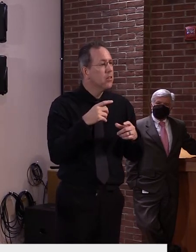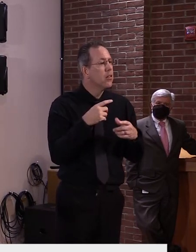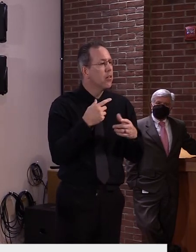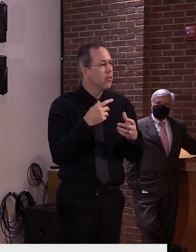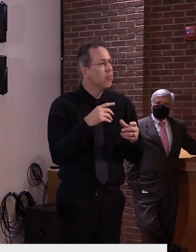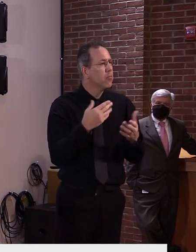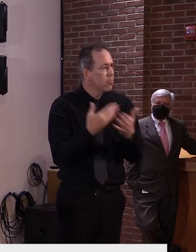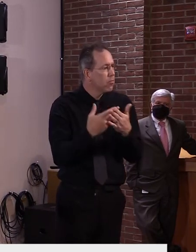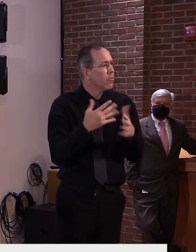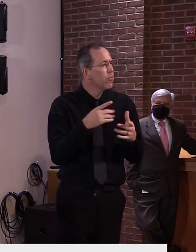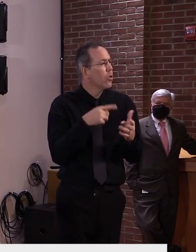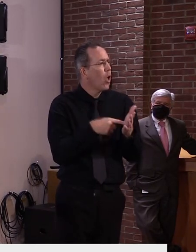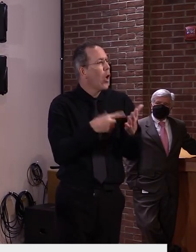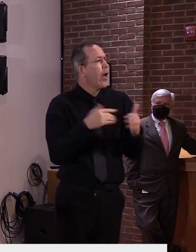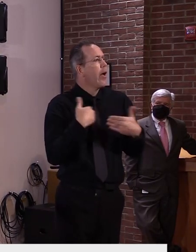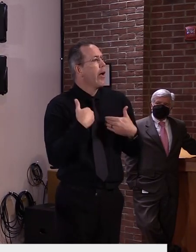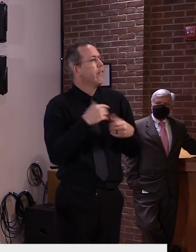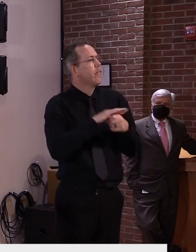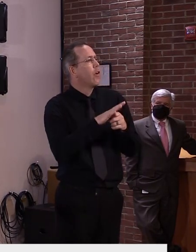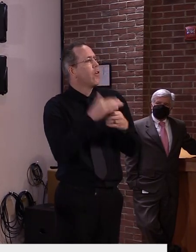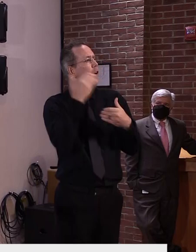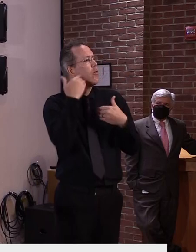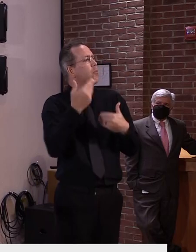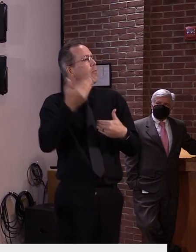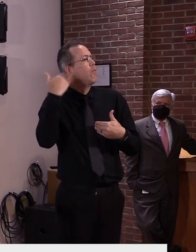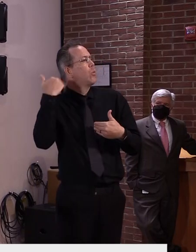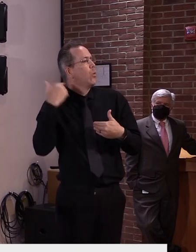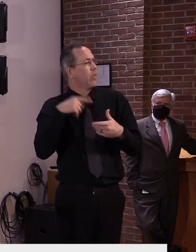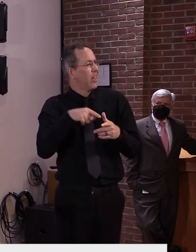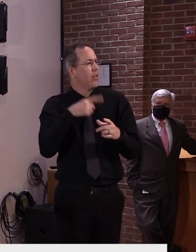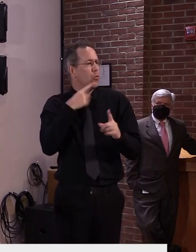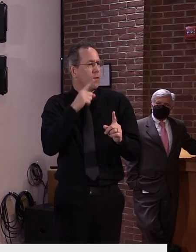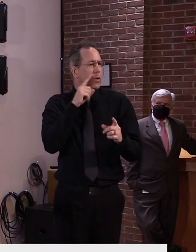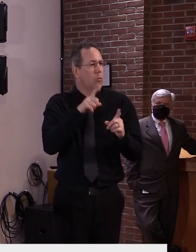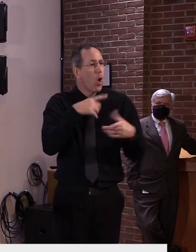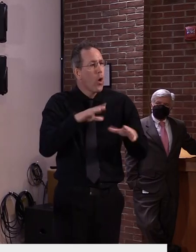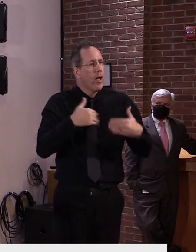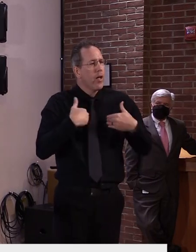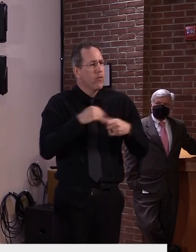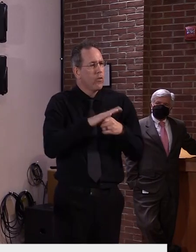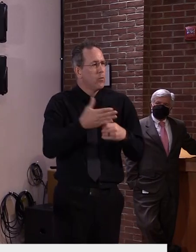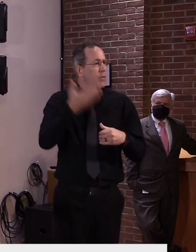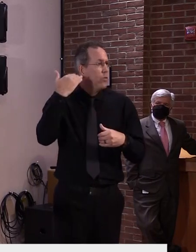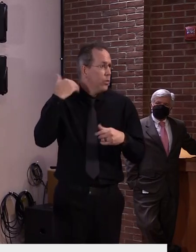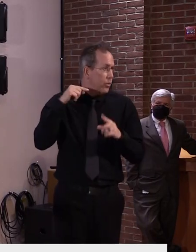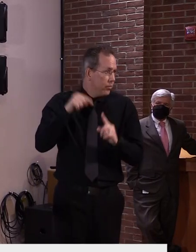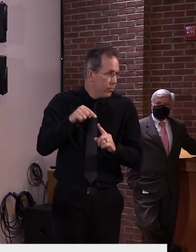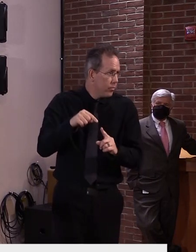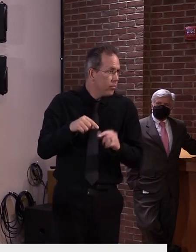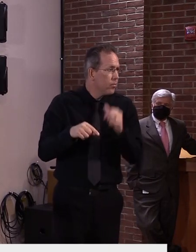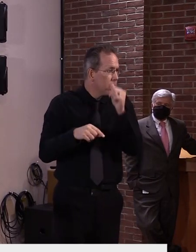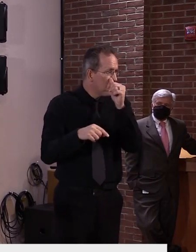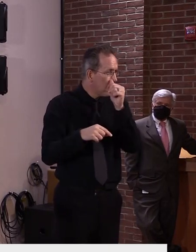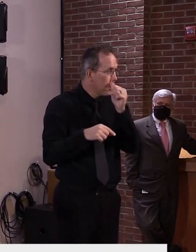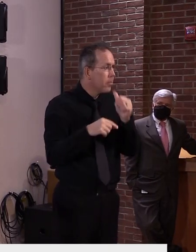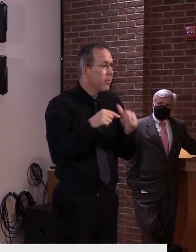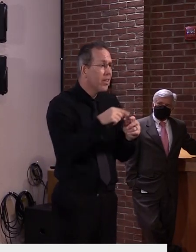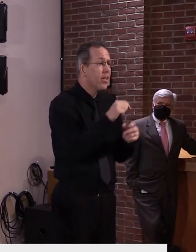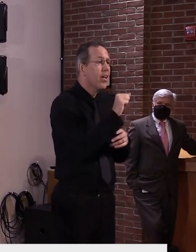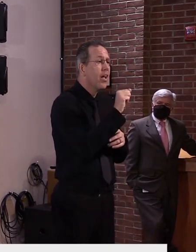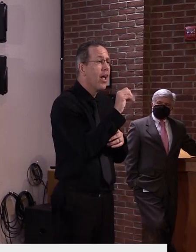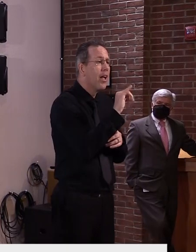benefit from the antibodies in their plasma. There's a lot of research trials going on with that now, so that would be a